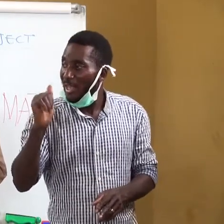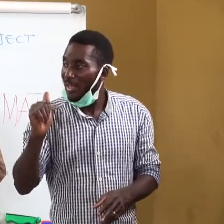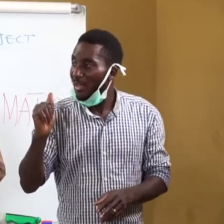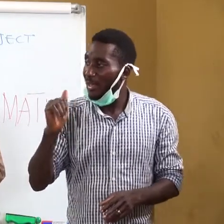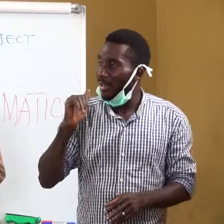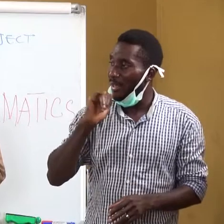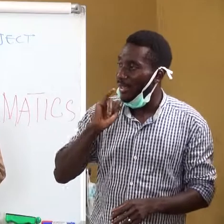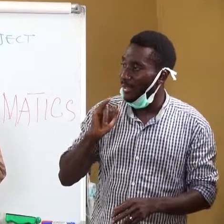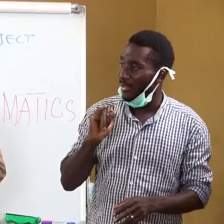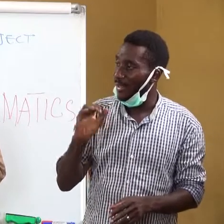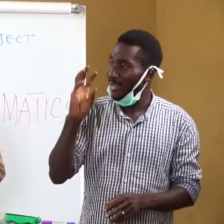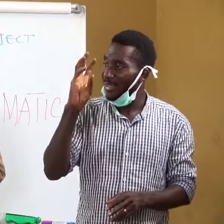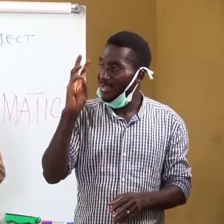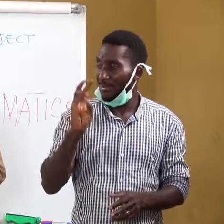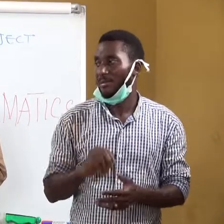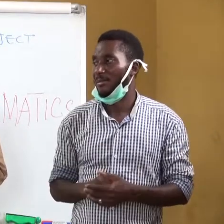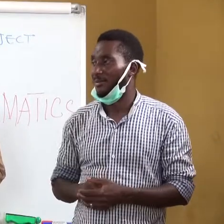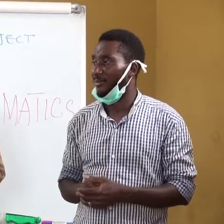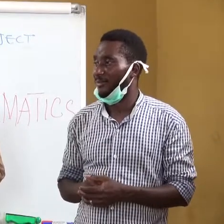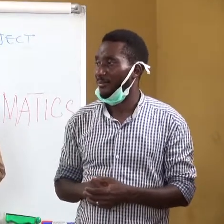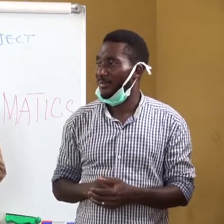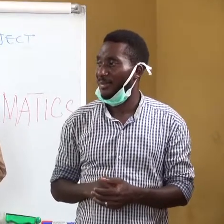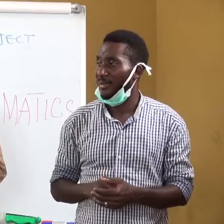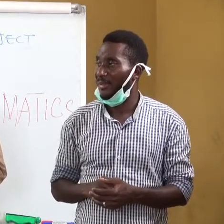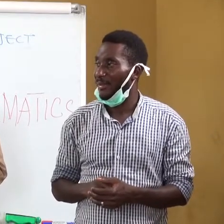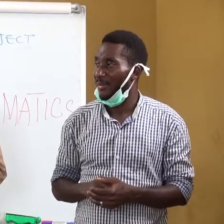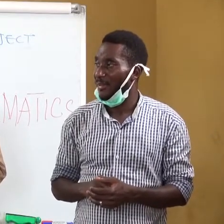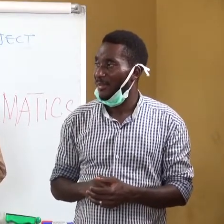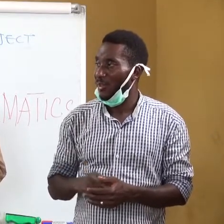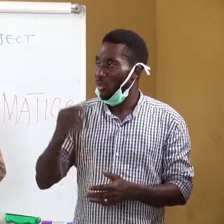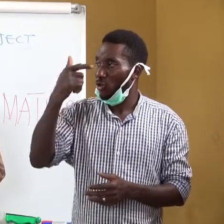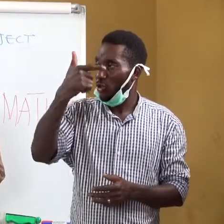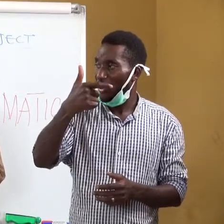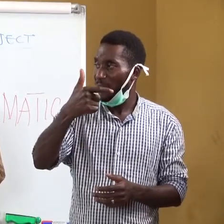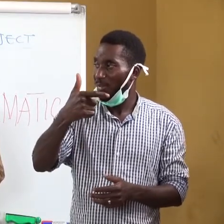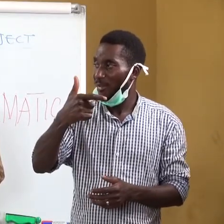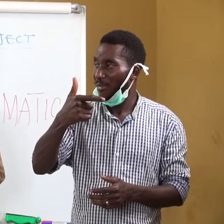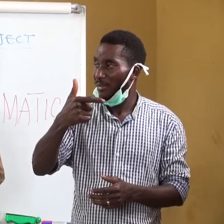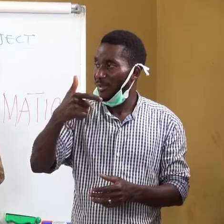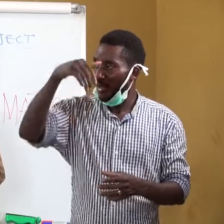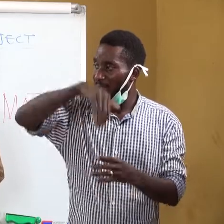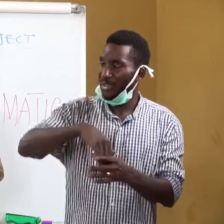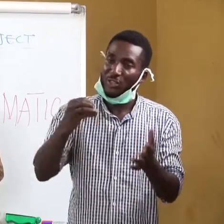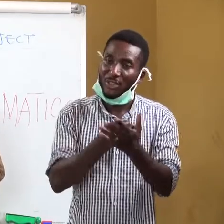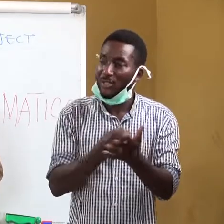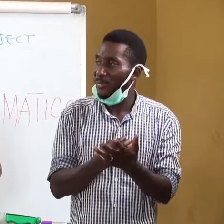Physics intersection economics, there are only 5 students. And geography intersection economics, we have 8